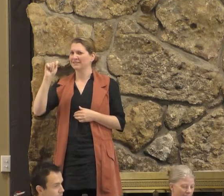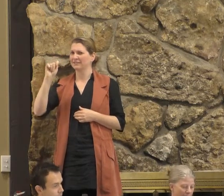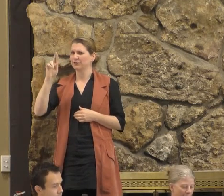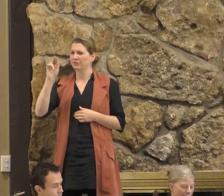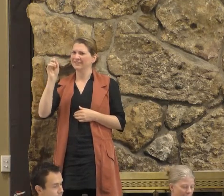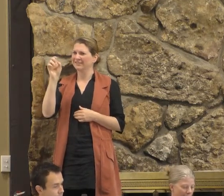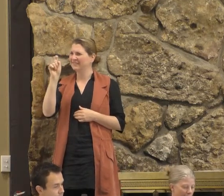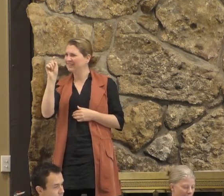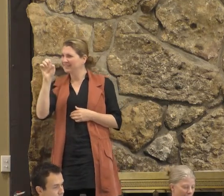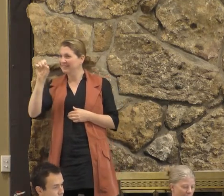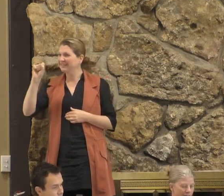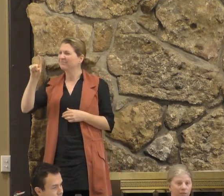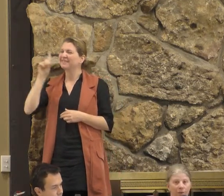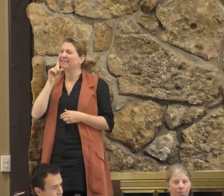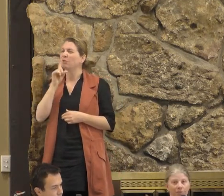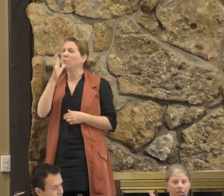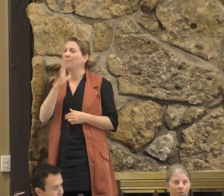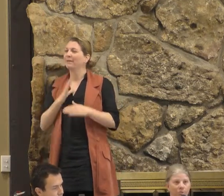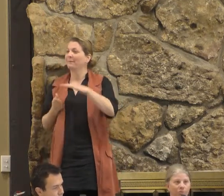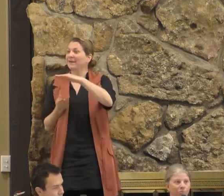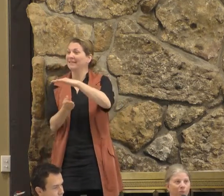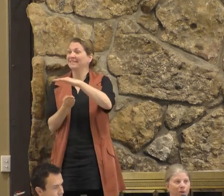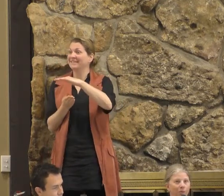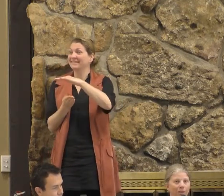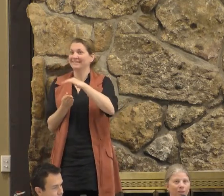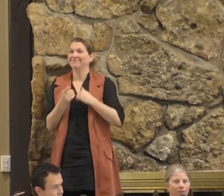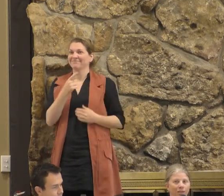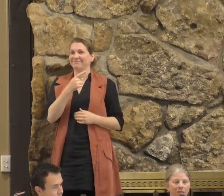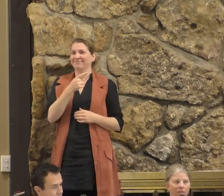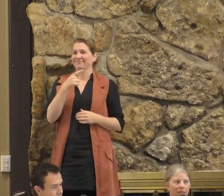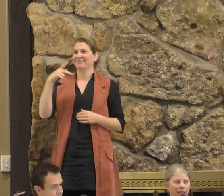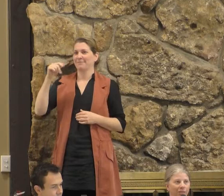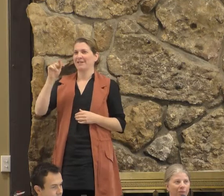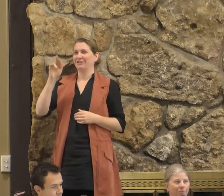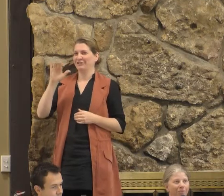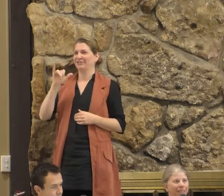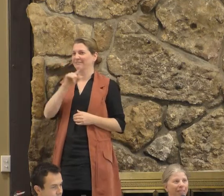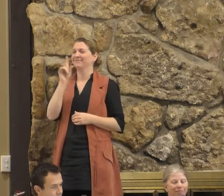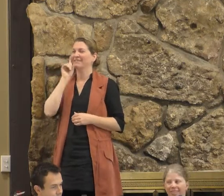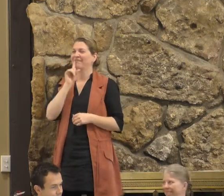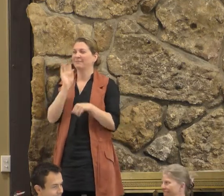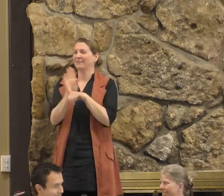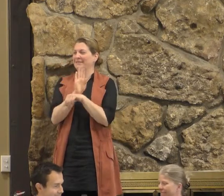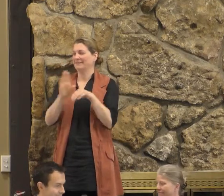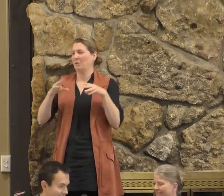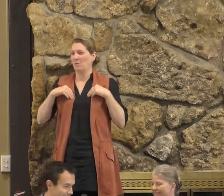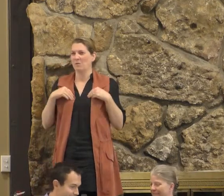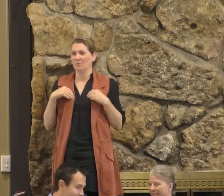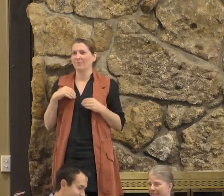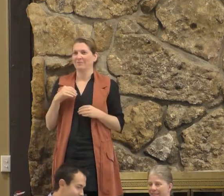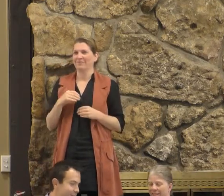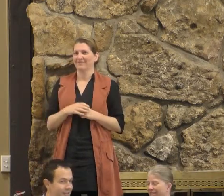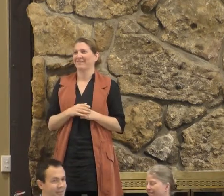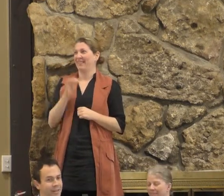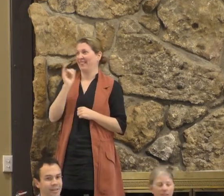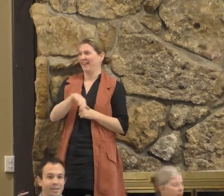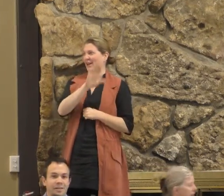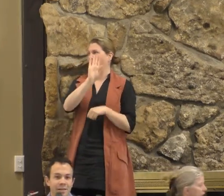And so that's what I wanted to say. So thank you.